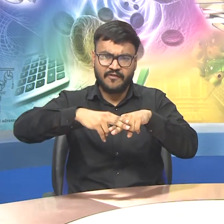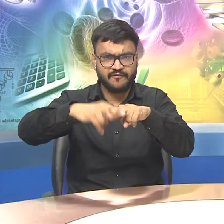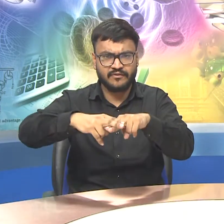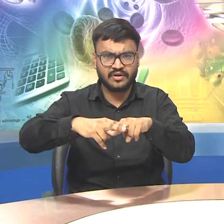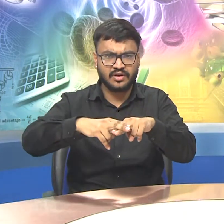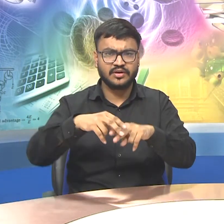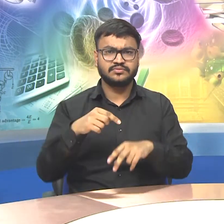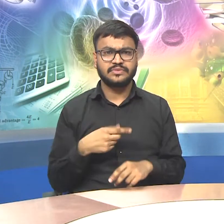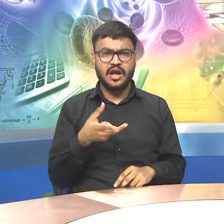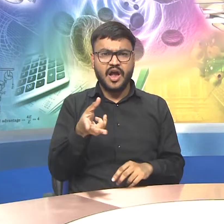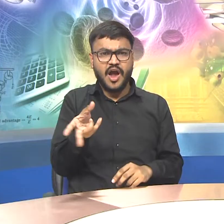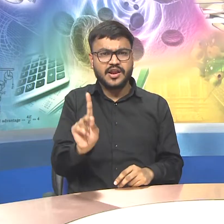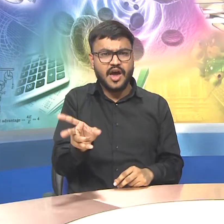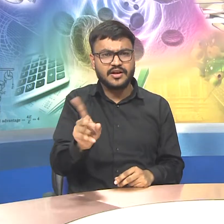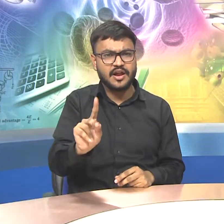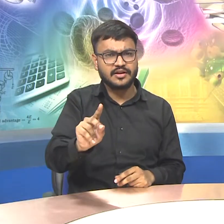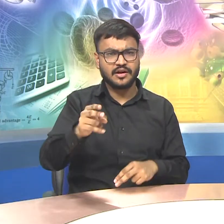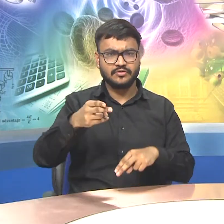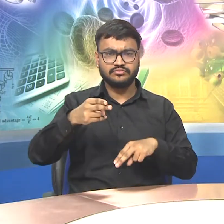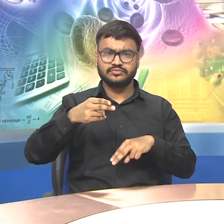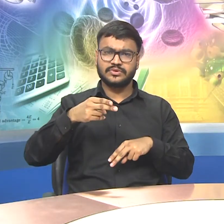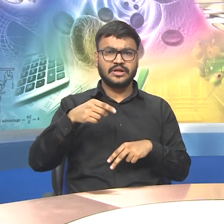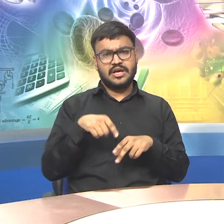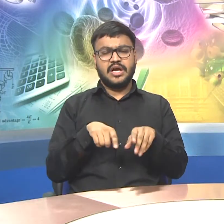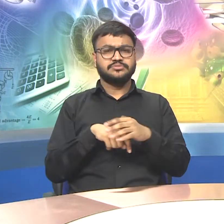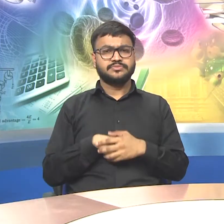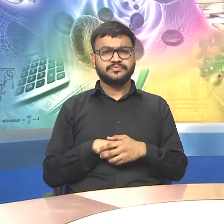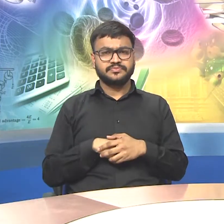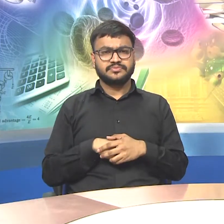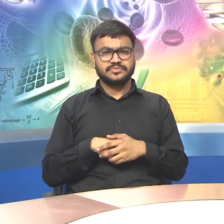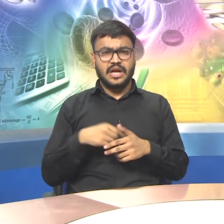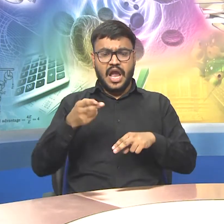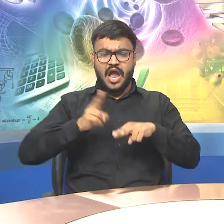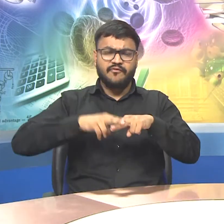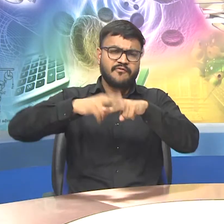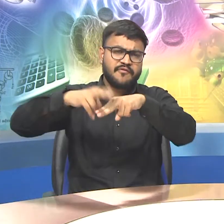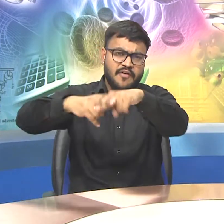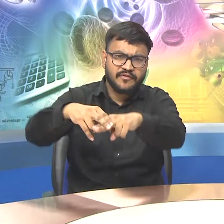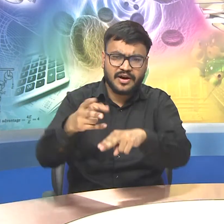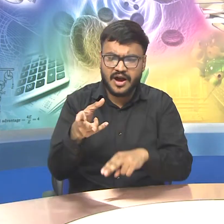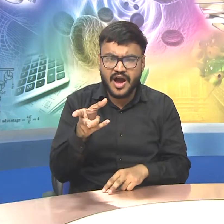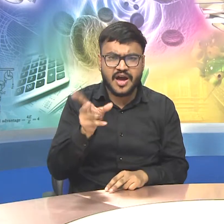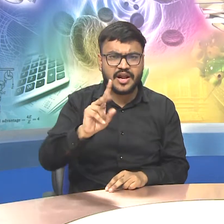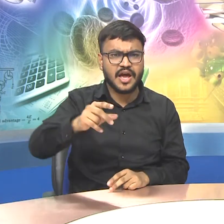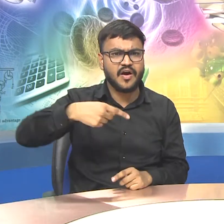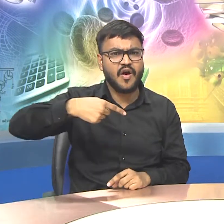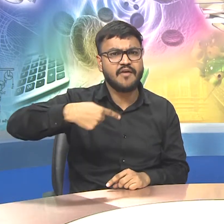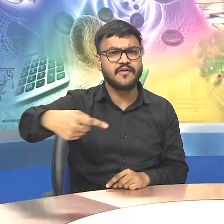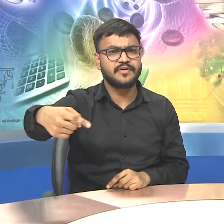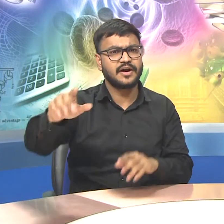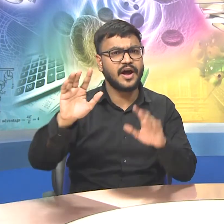When we sign the F again and again, it refers to the sign of every